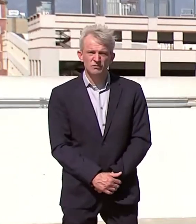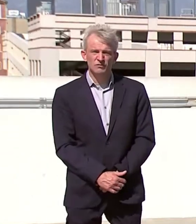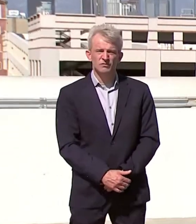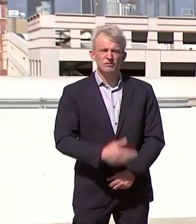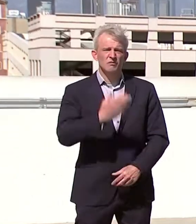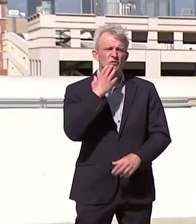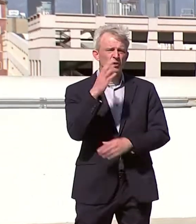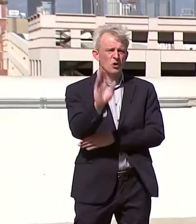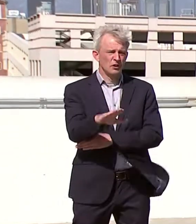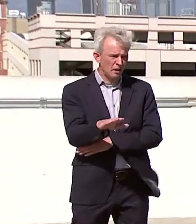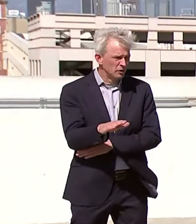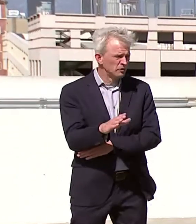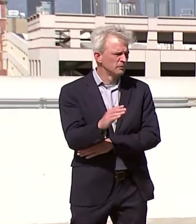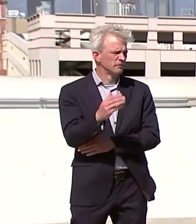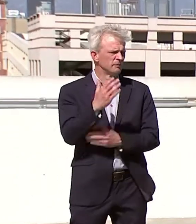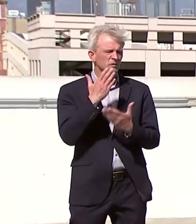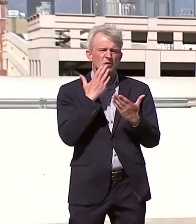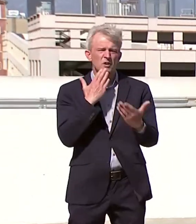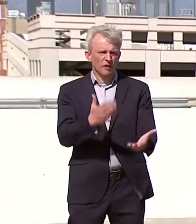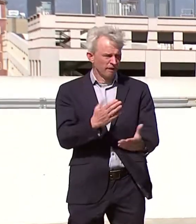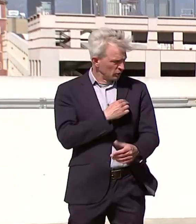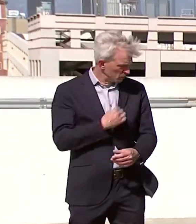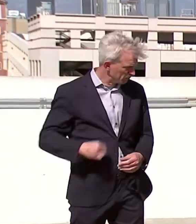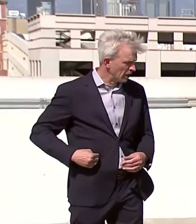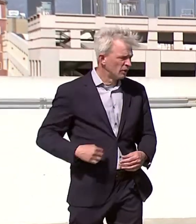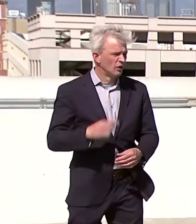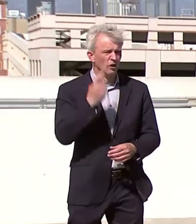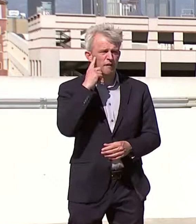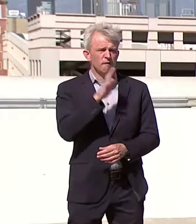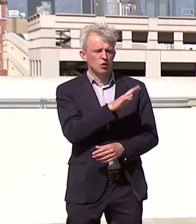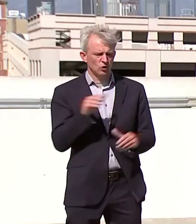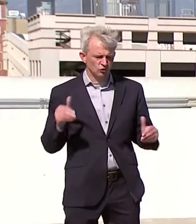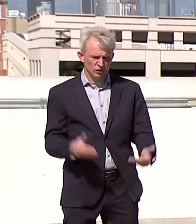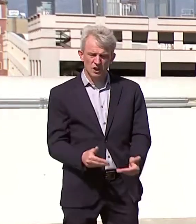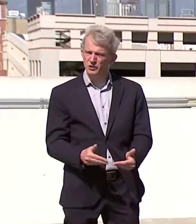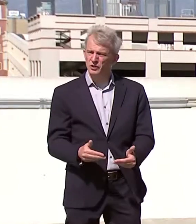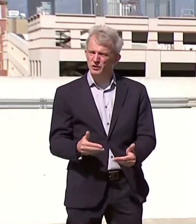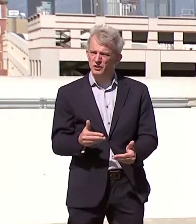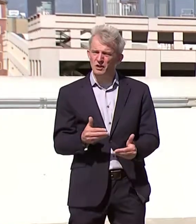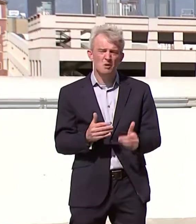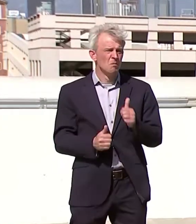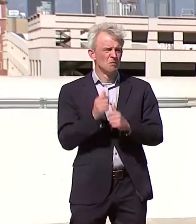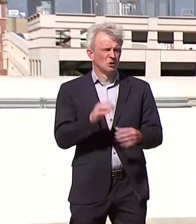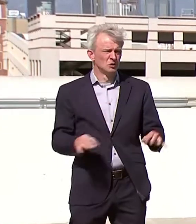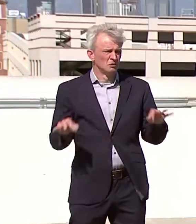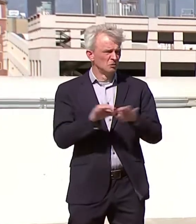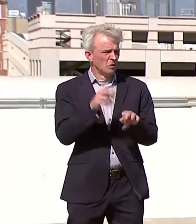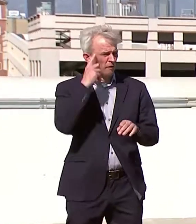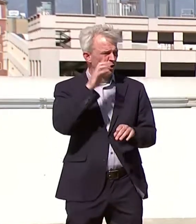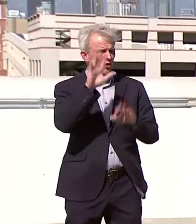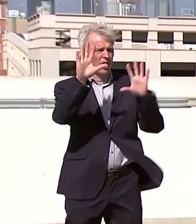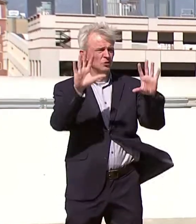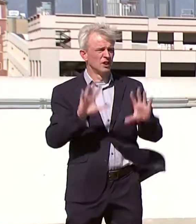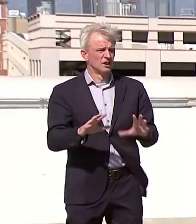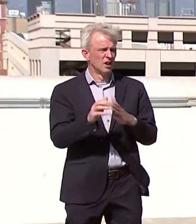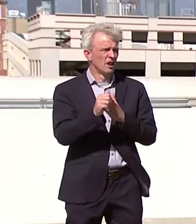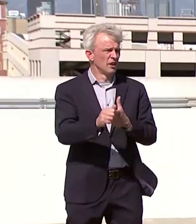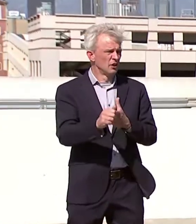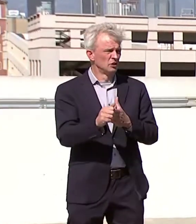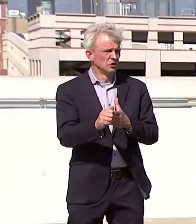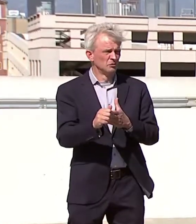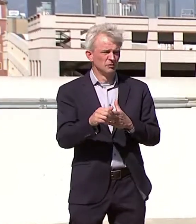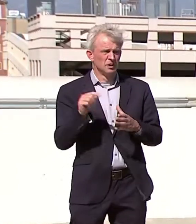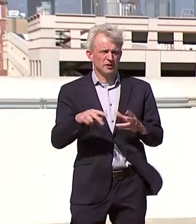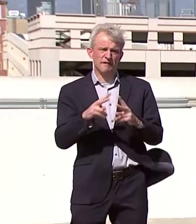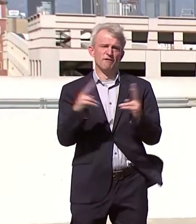Good afternoon, and thank you so much, Mayor Garcetti, for your introduction, most importantly, for your outstanding leadership throughout this